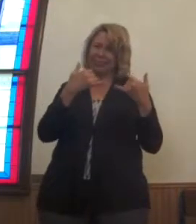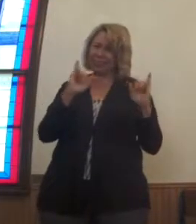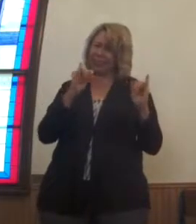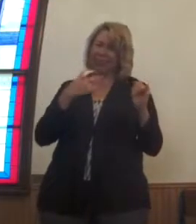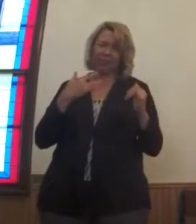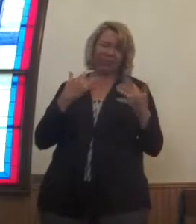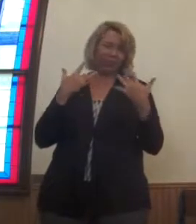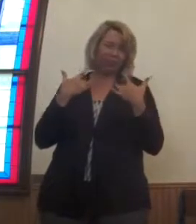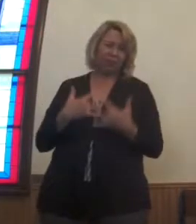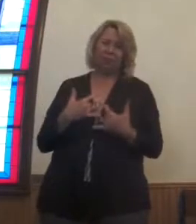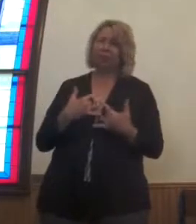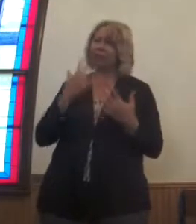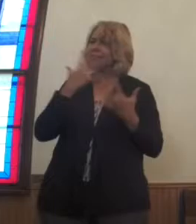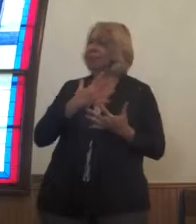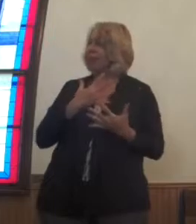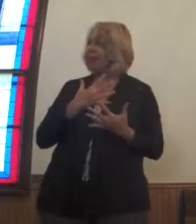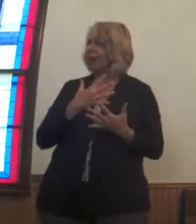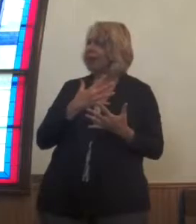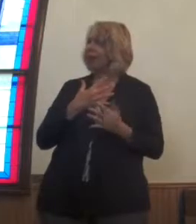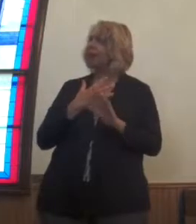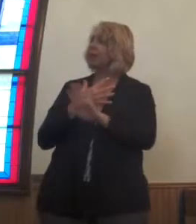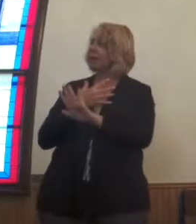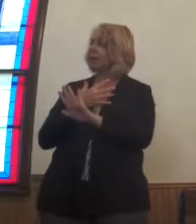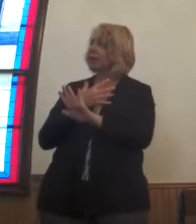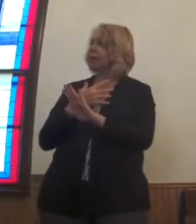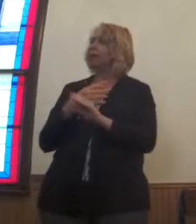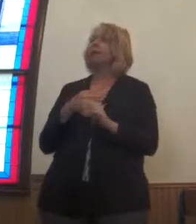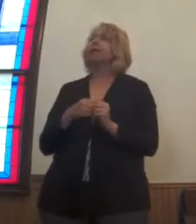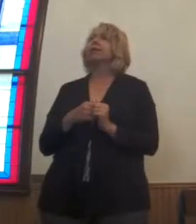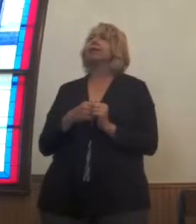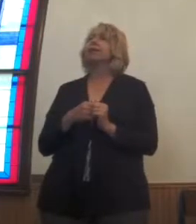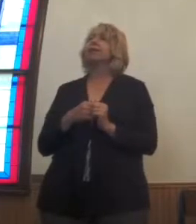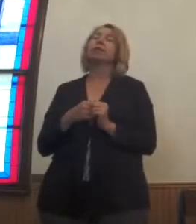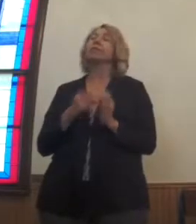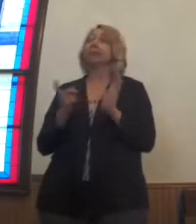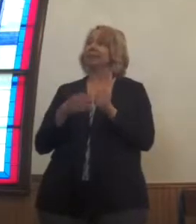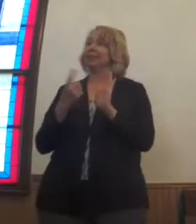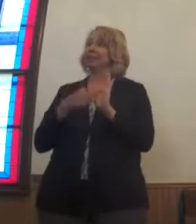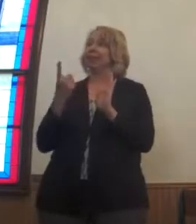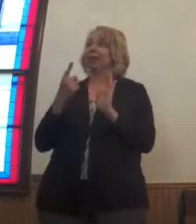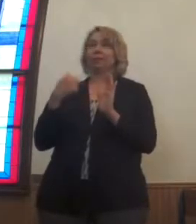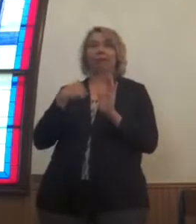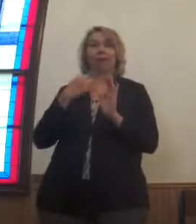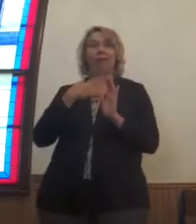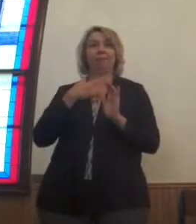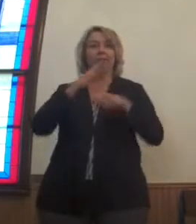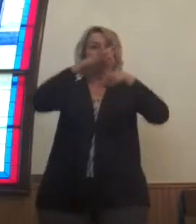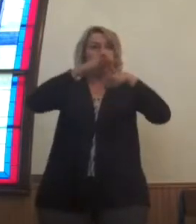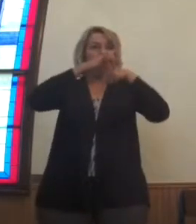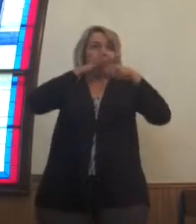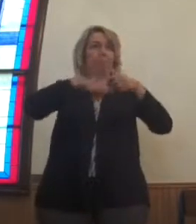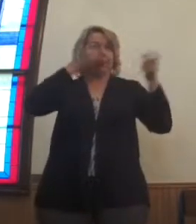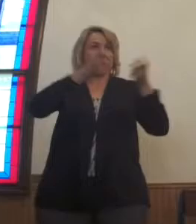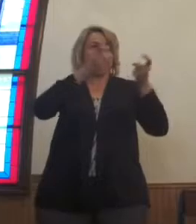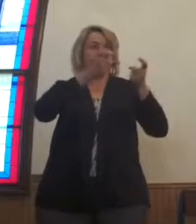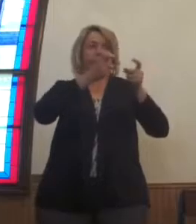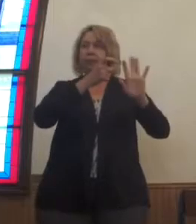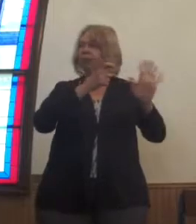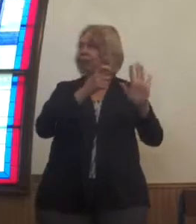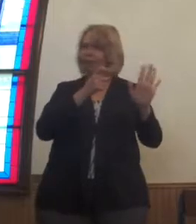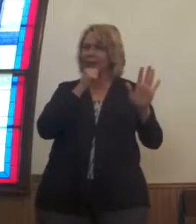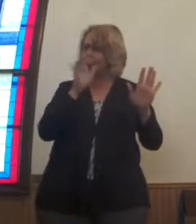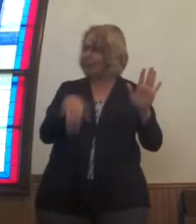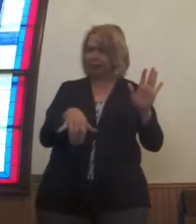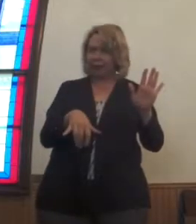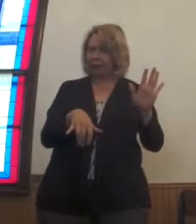we are much more mourning over what sins we have yearned, except